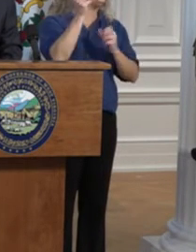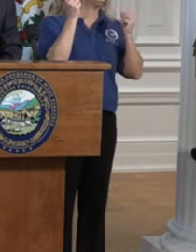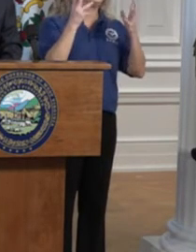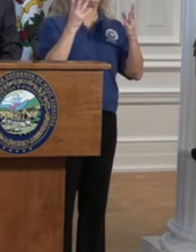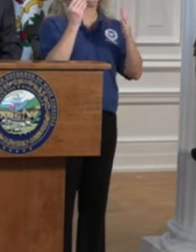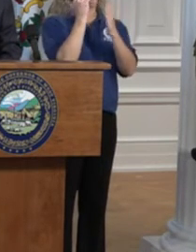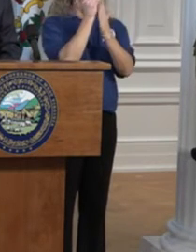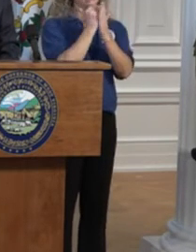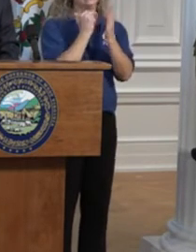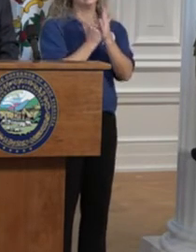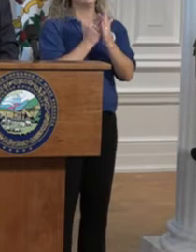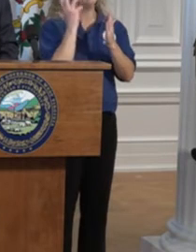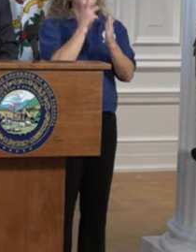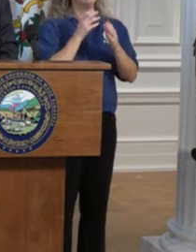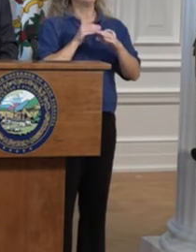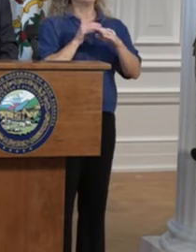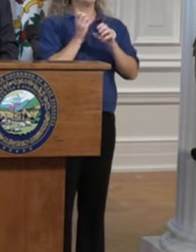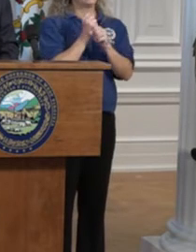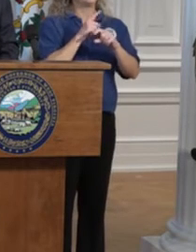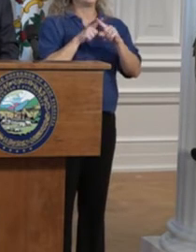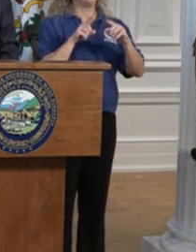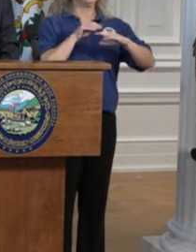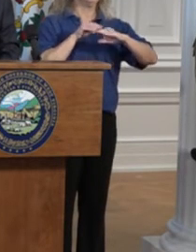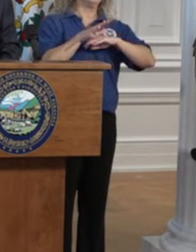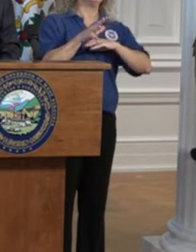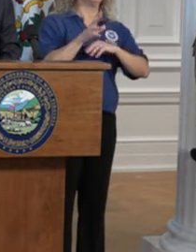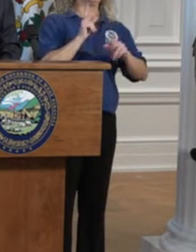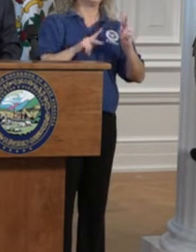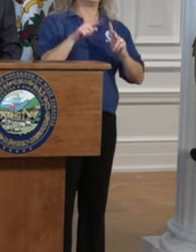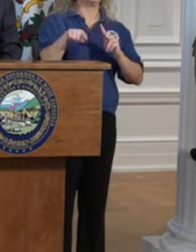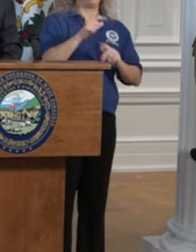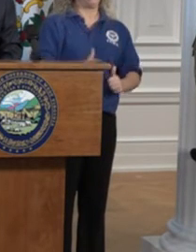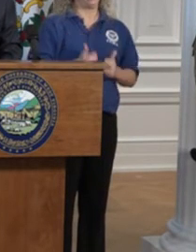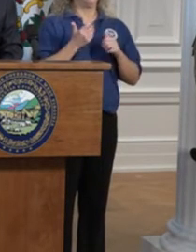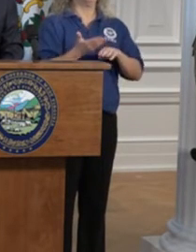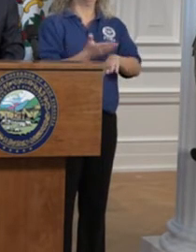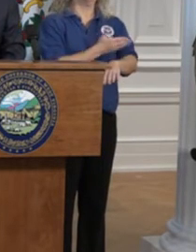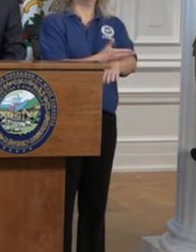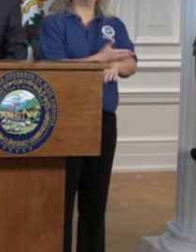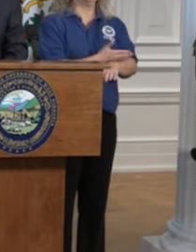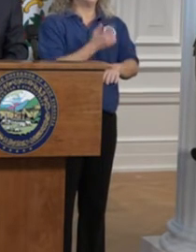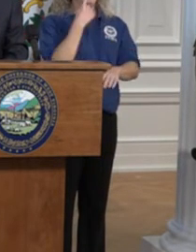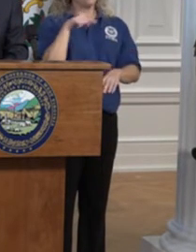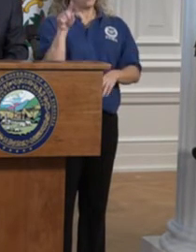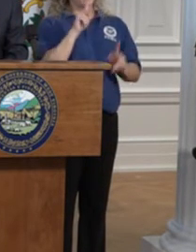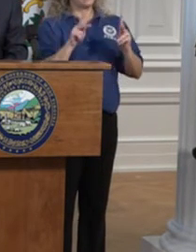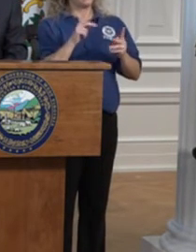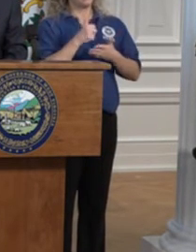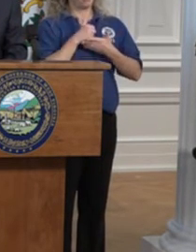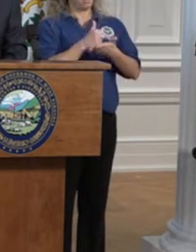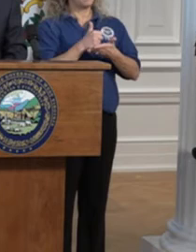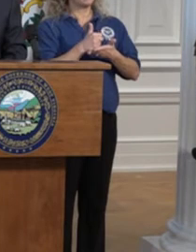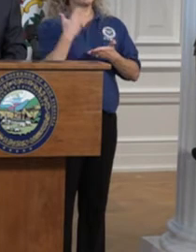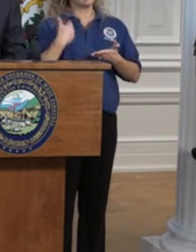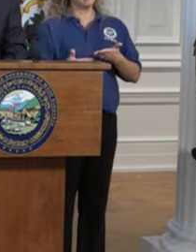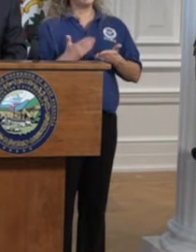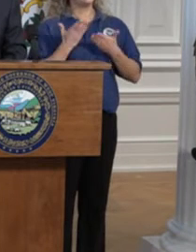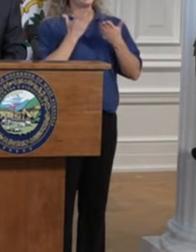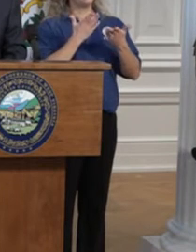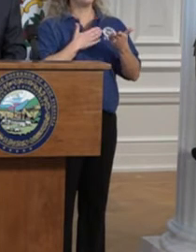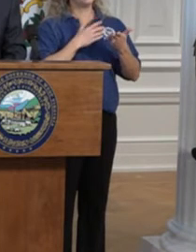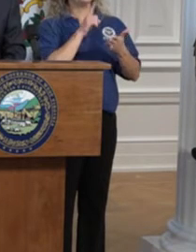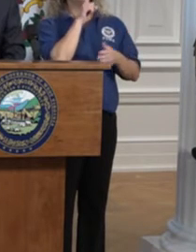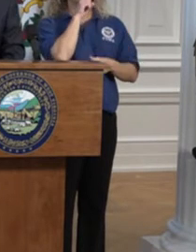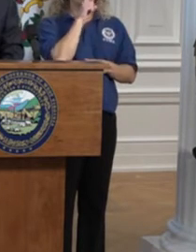here, truly are making a difference in the lives of West Virginians. And on behalf of all those who have been helped, I offer my